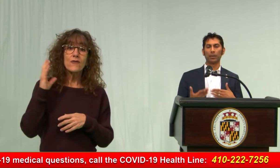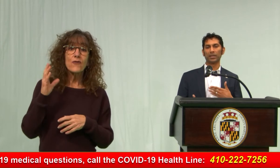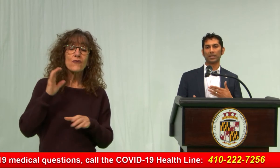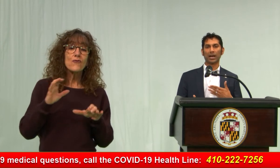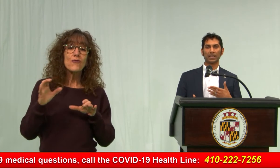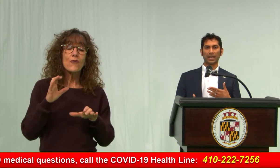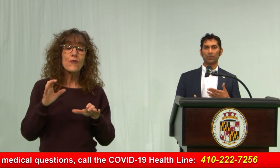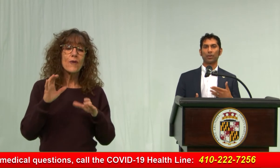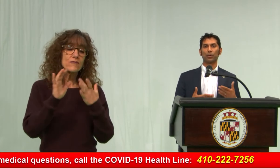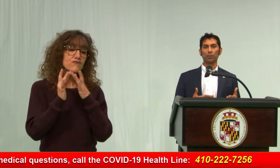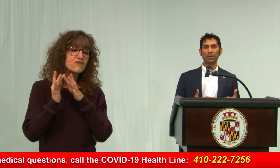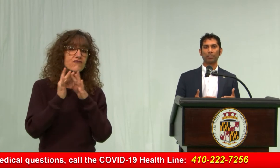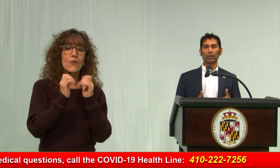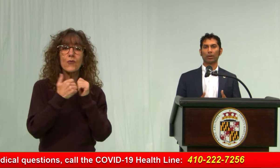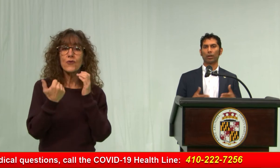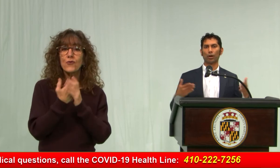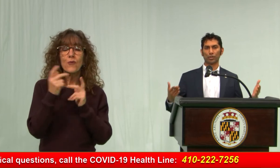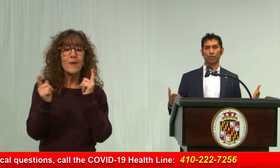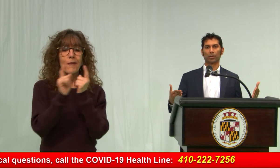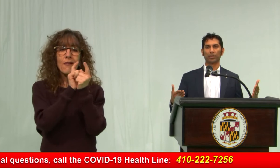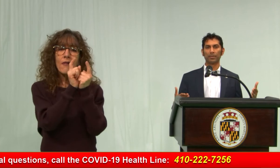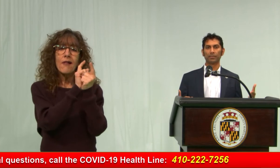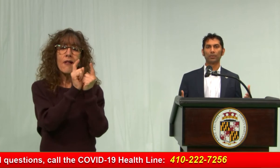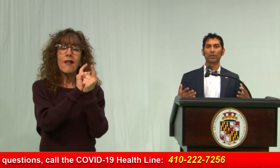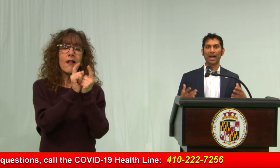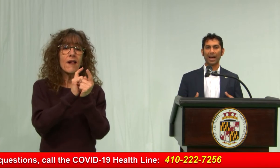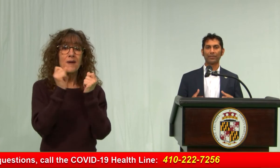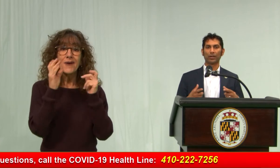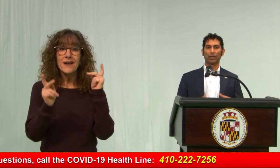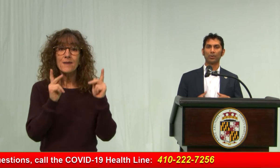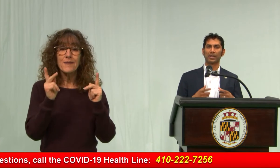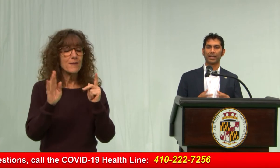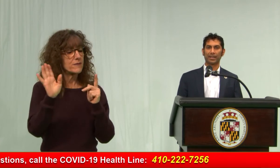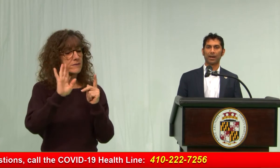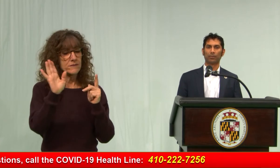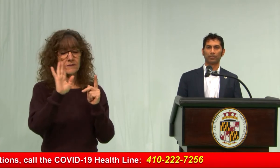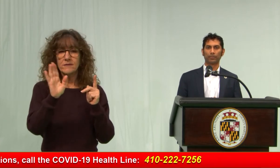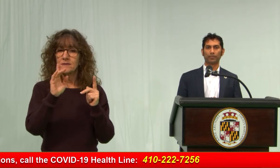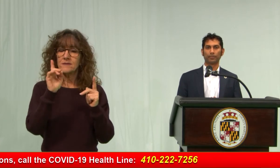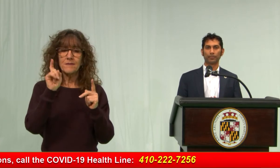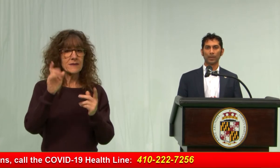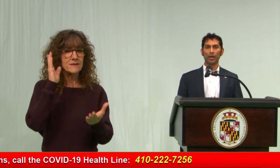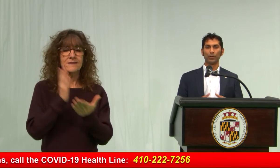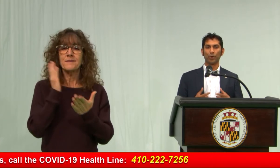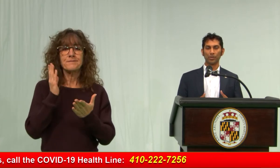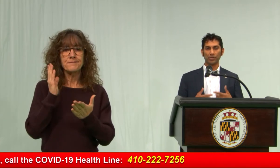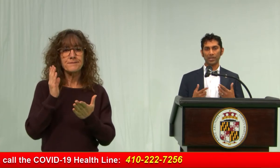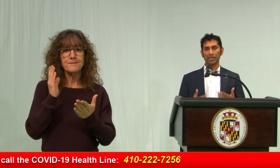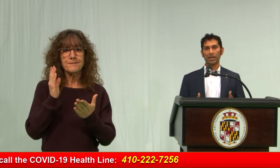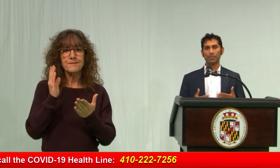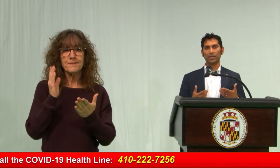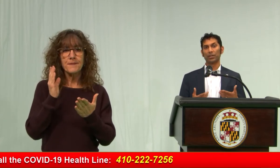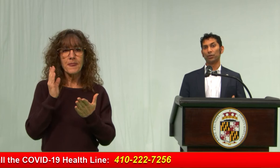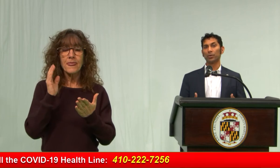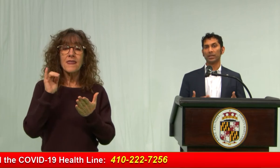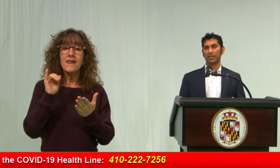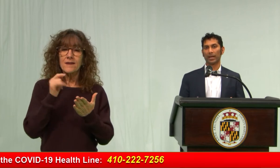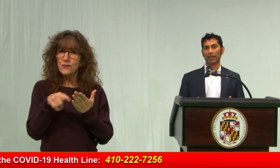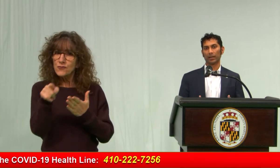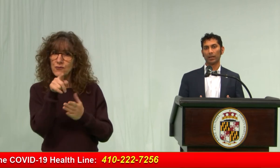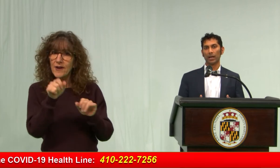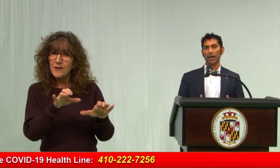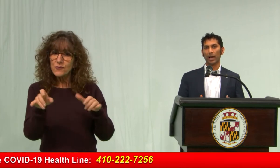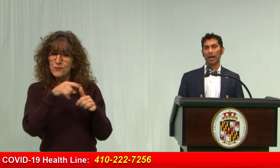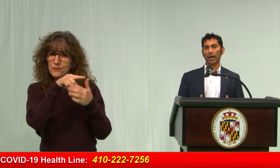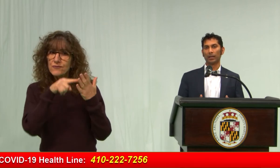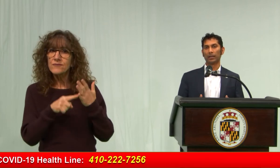we would come into contact with new people or a large circle of people. We have to close that down. Those are the steps that you can